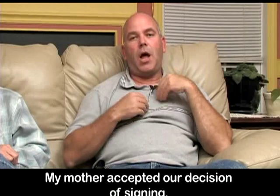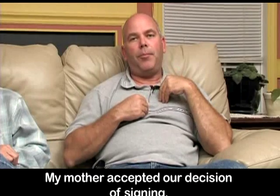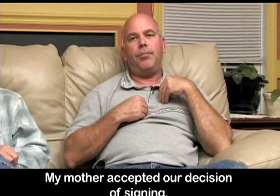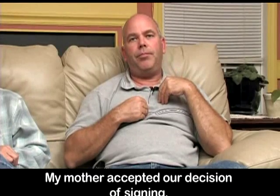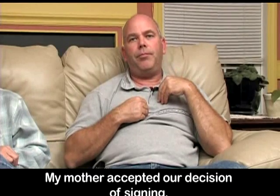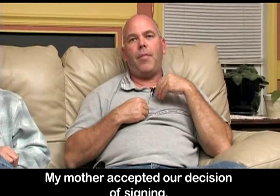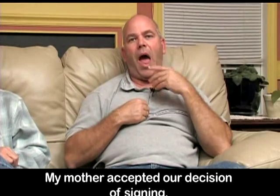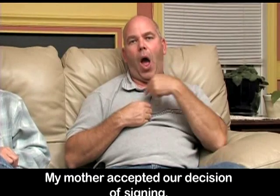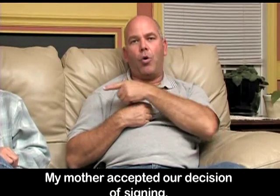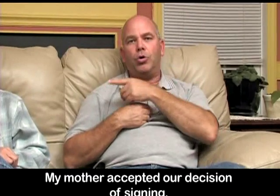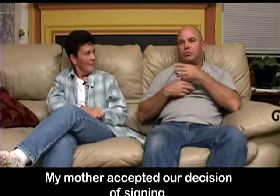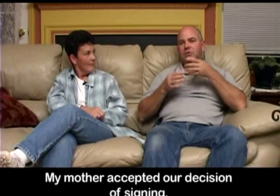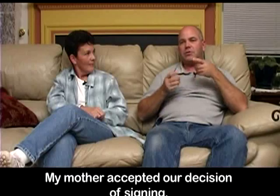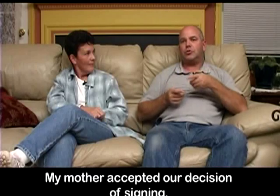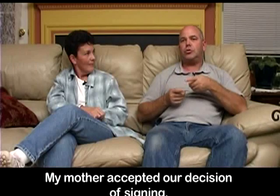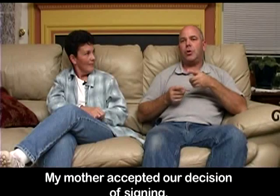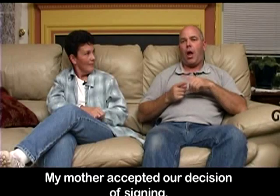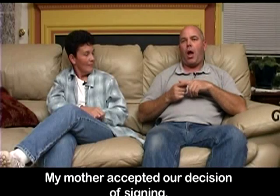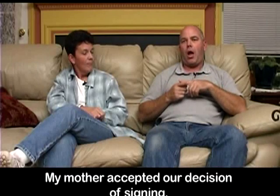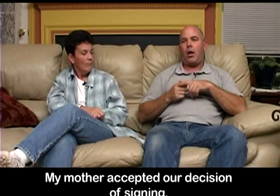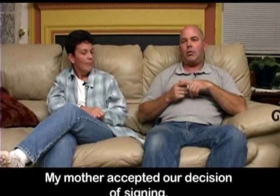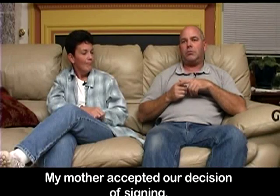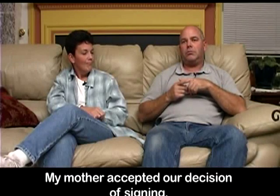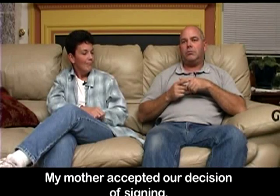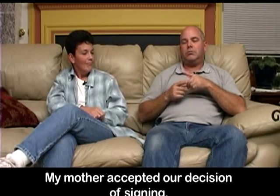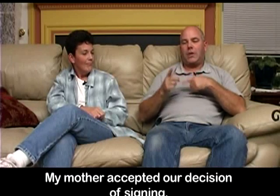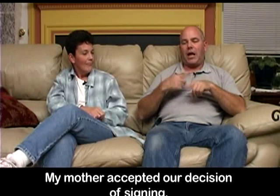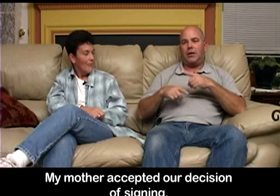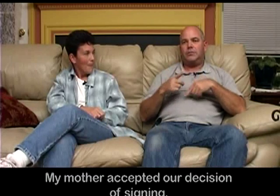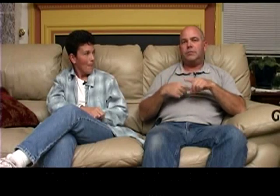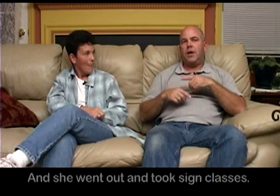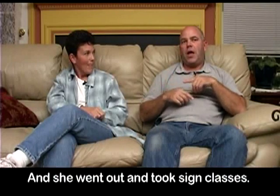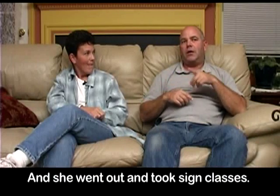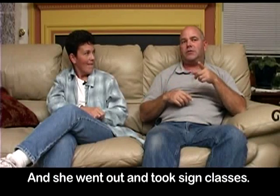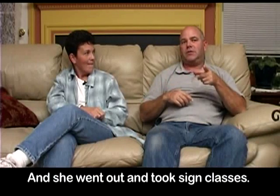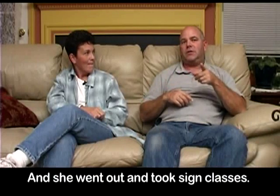adopted our decision on dining. And she